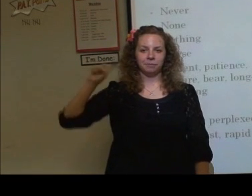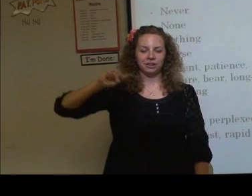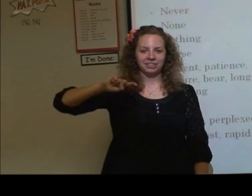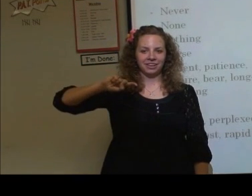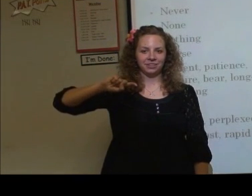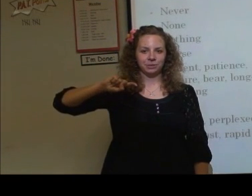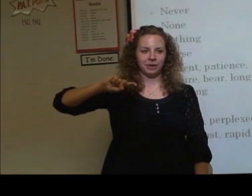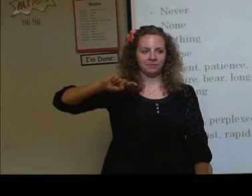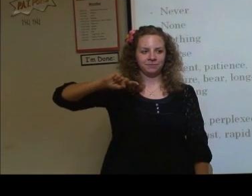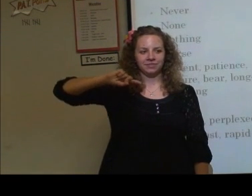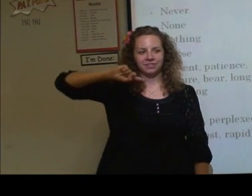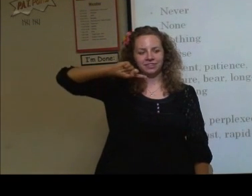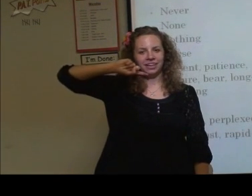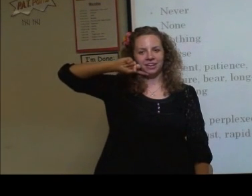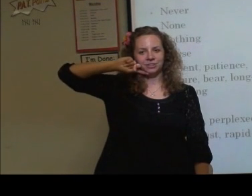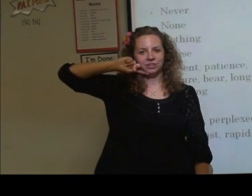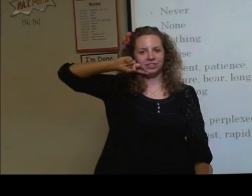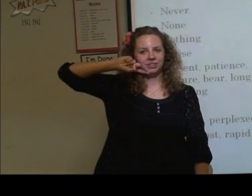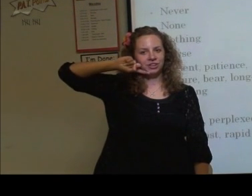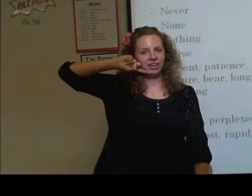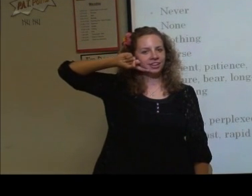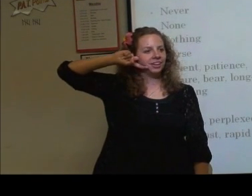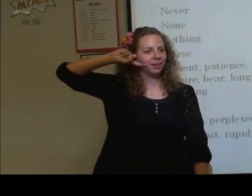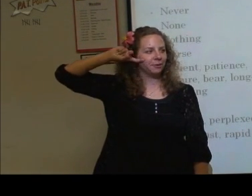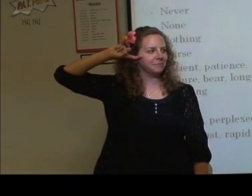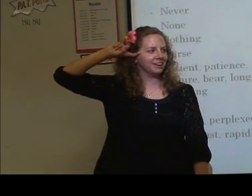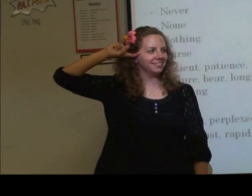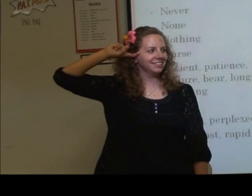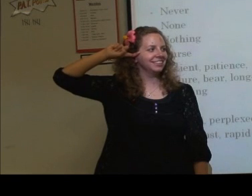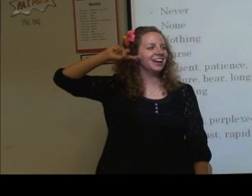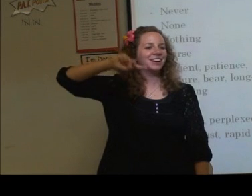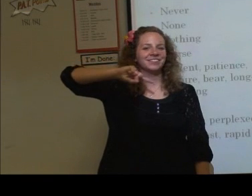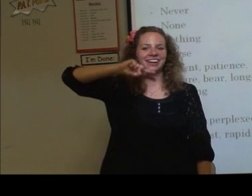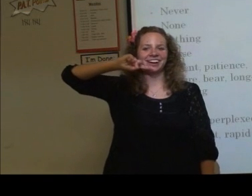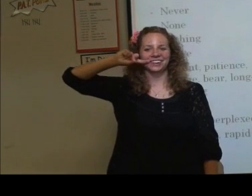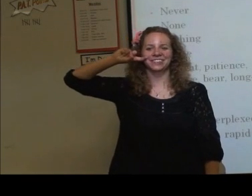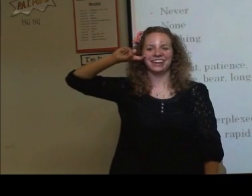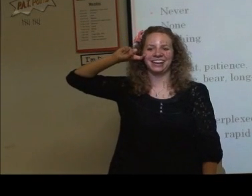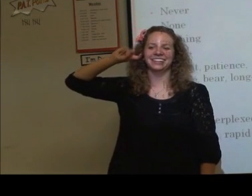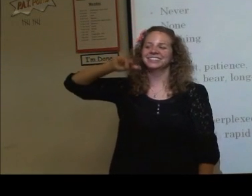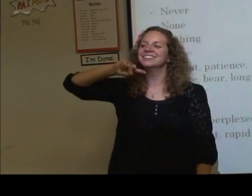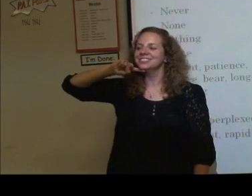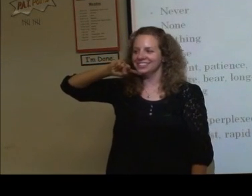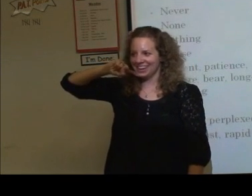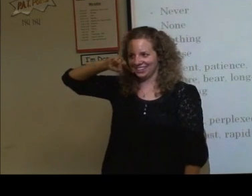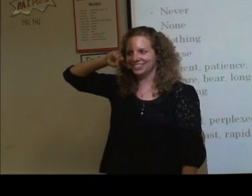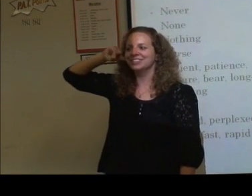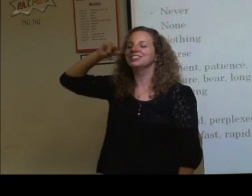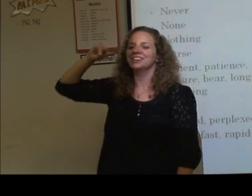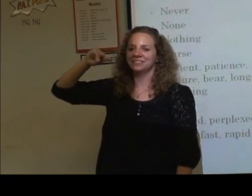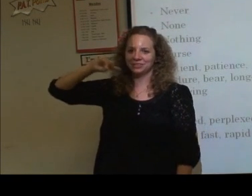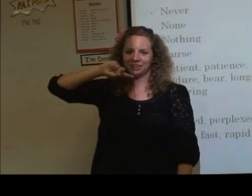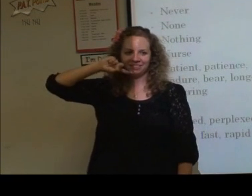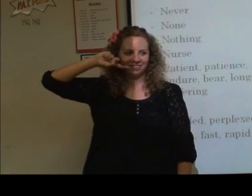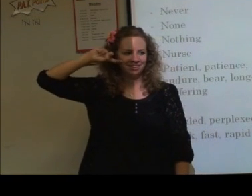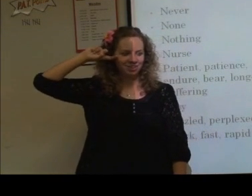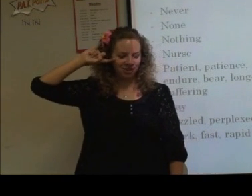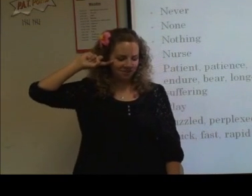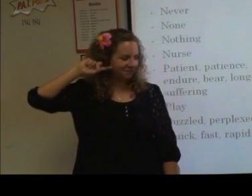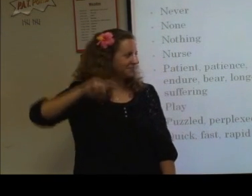put it down this way. Now start at your chin and go up there. There we go. We got it. Yeah, so you're shaving this way. Shave.